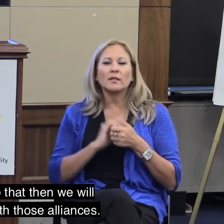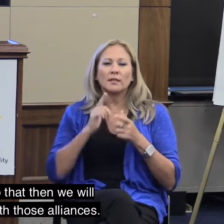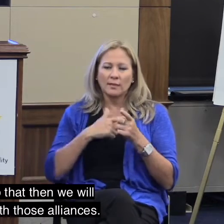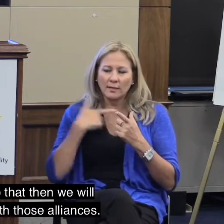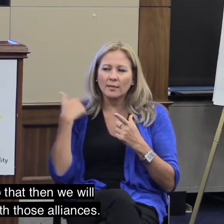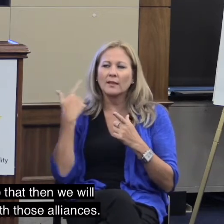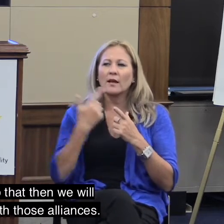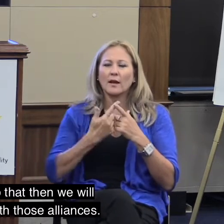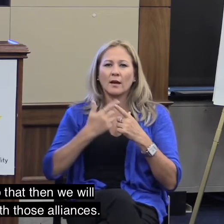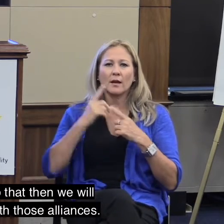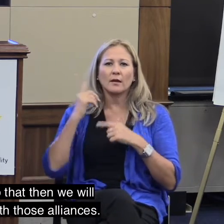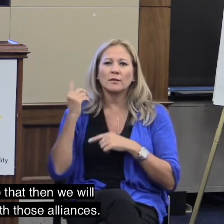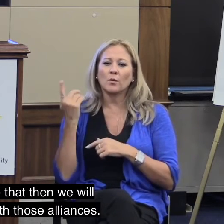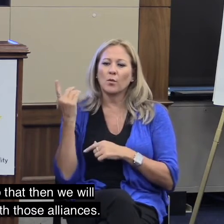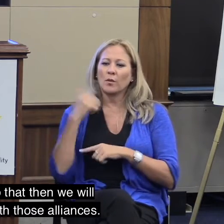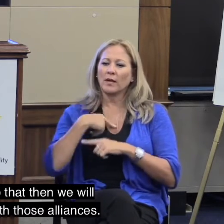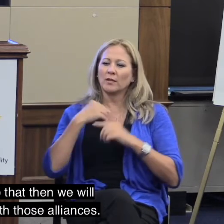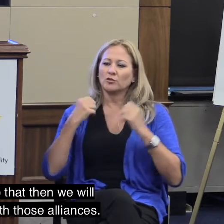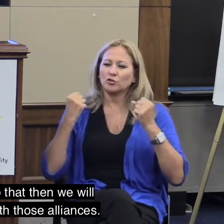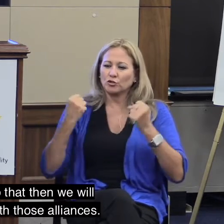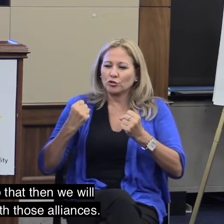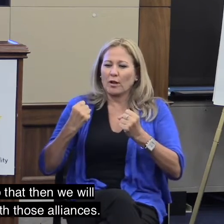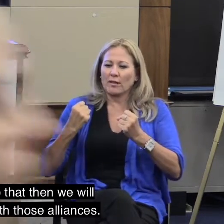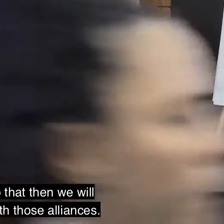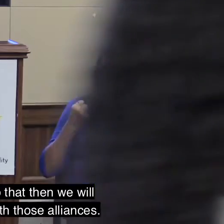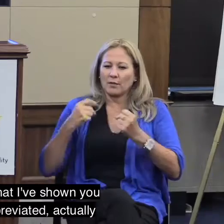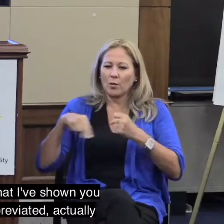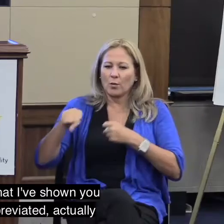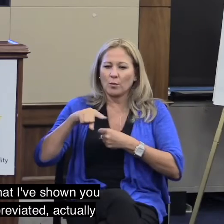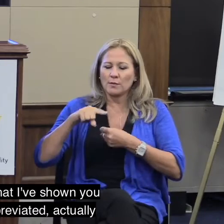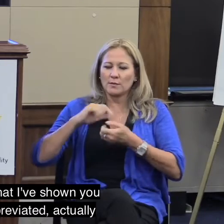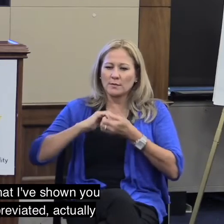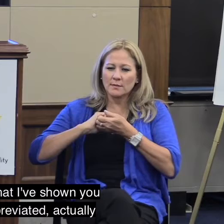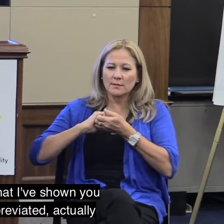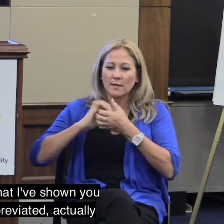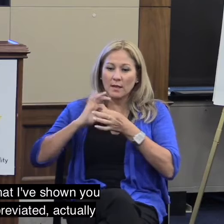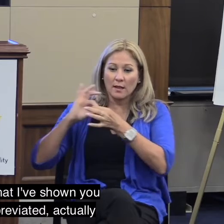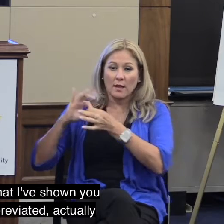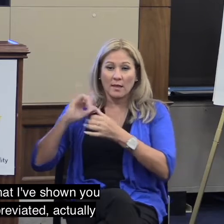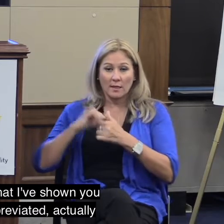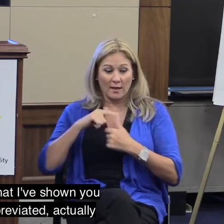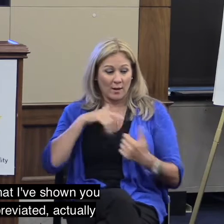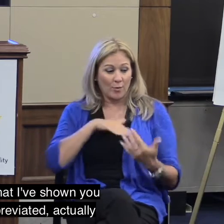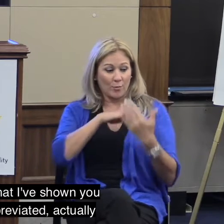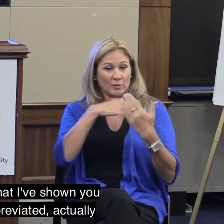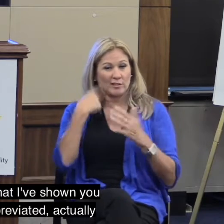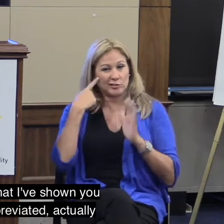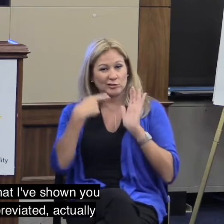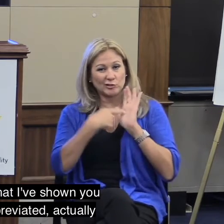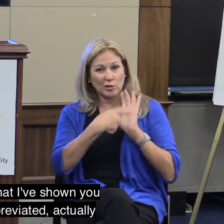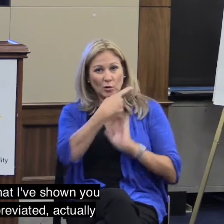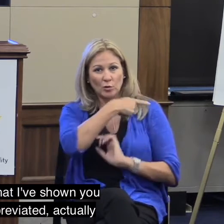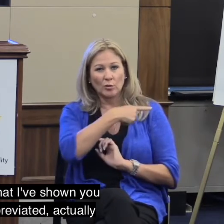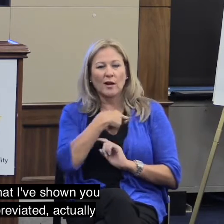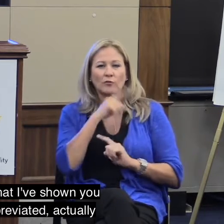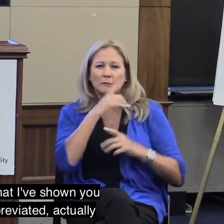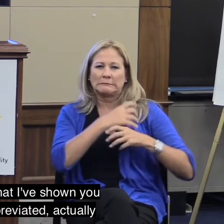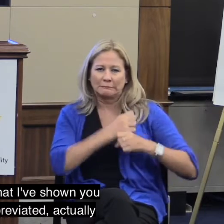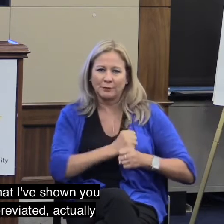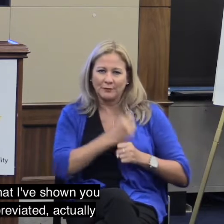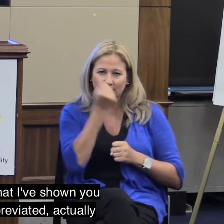we will actually be able to strengthen those alliances. And this very approach that I've shown you and I've significantly